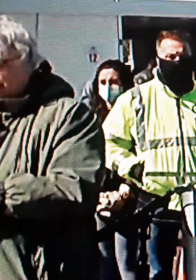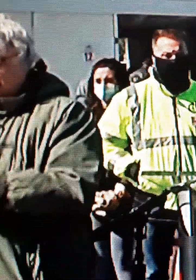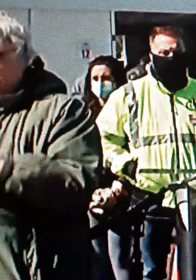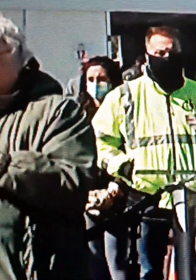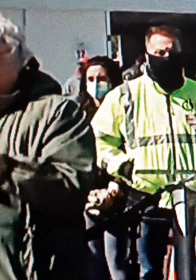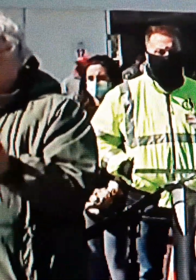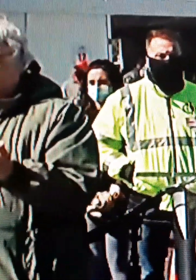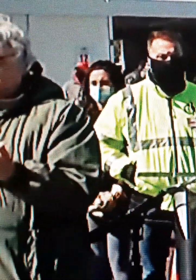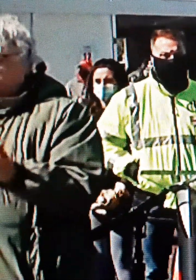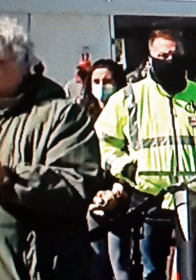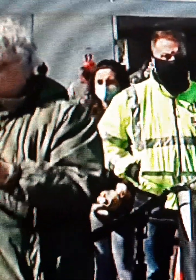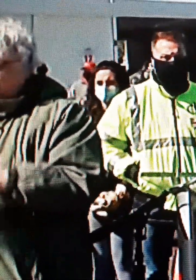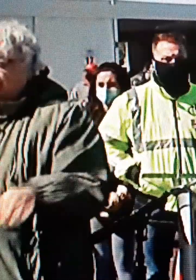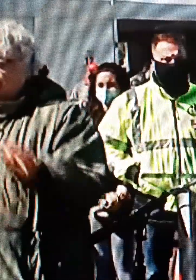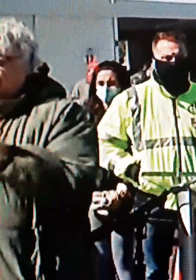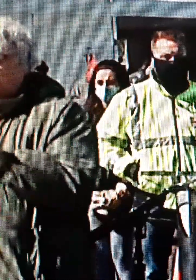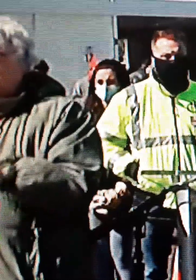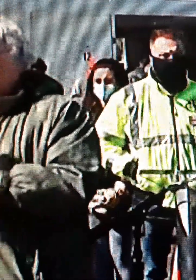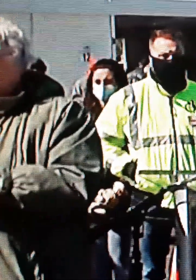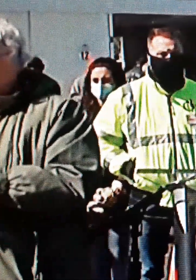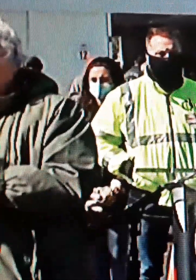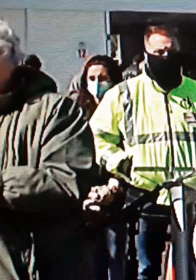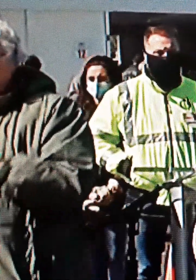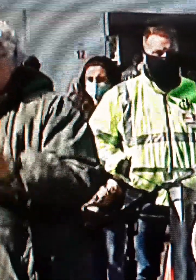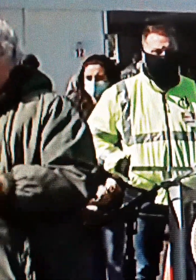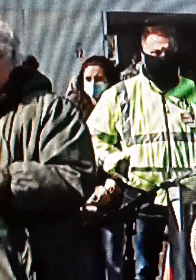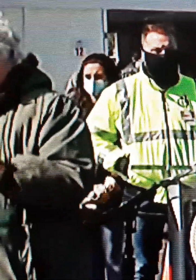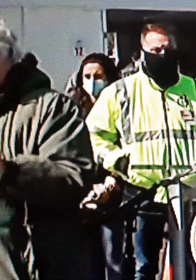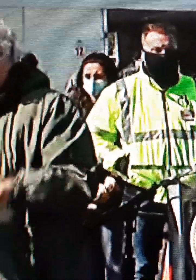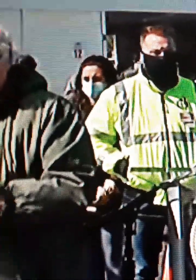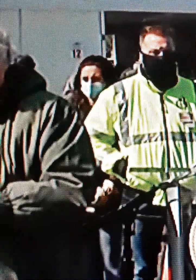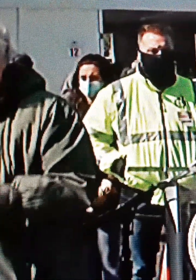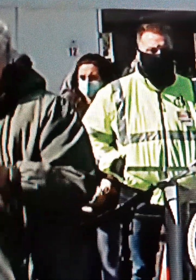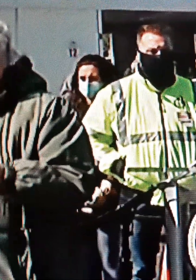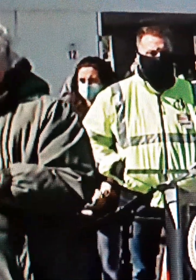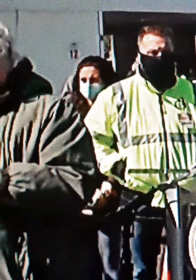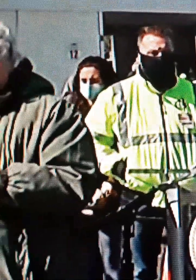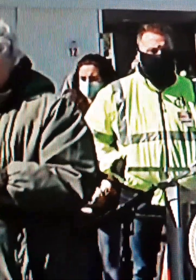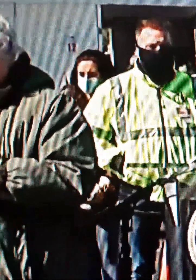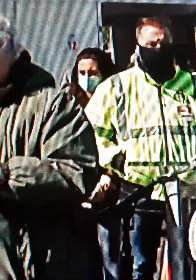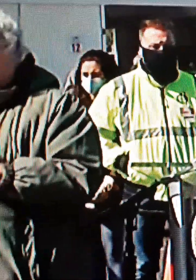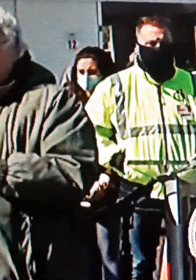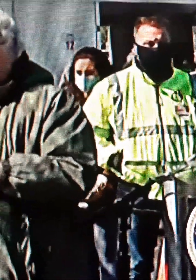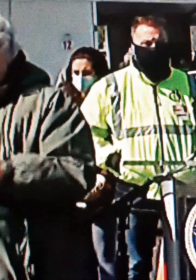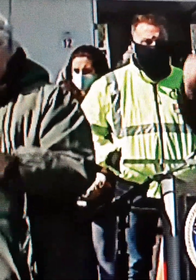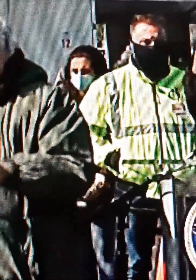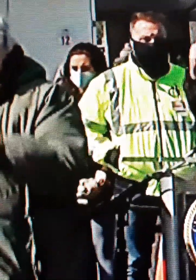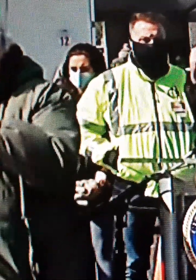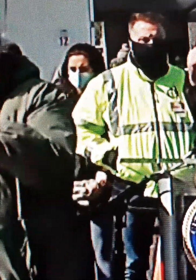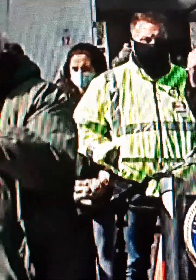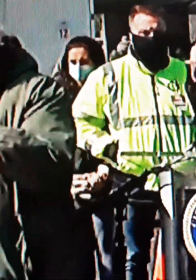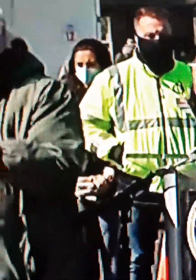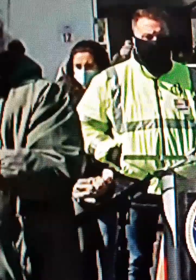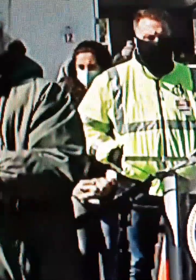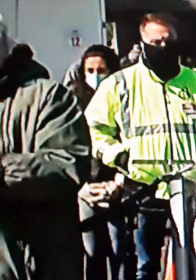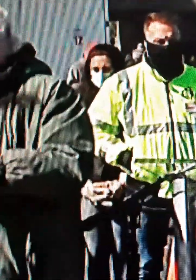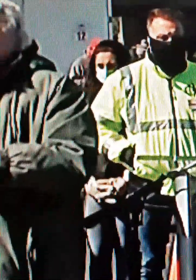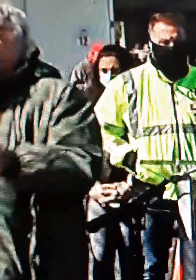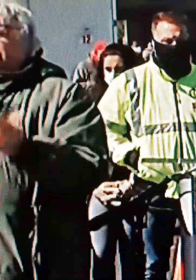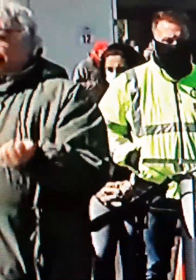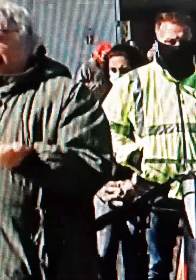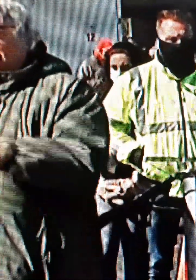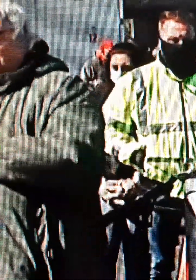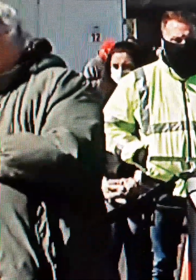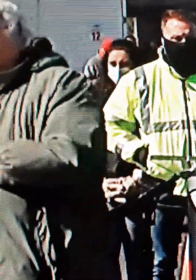It's all hands on deck for the fire department, Mayor. Thank you for your leadership as well. But it's all hands on deck for us. We have personnel out